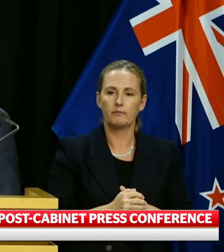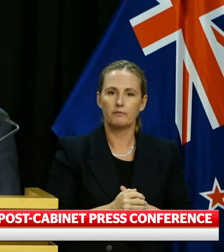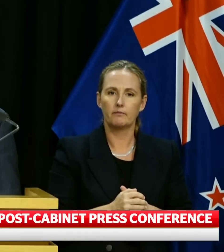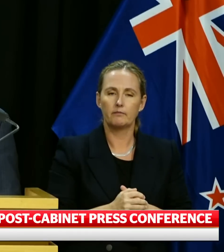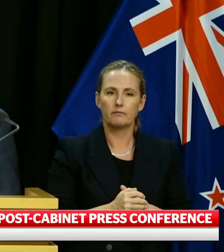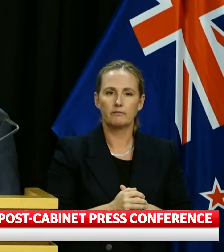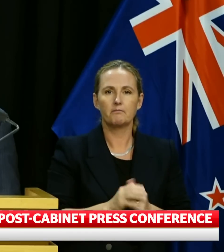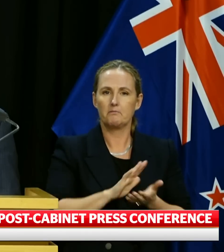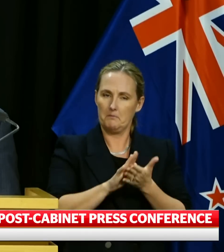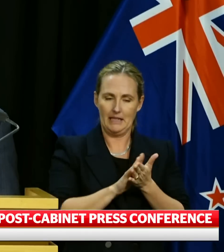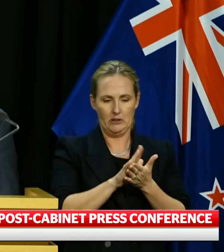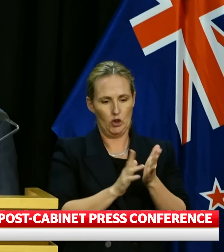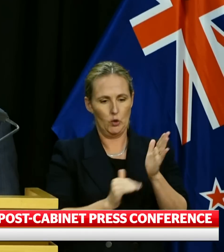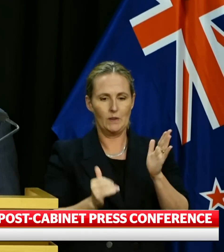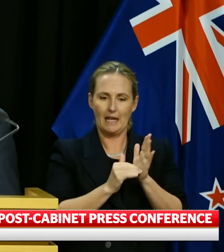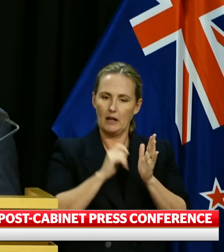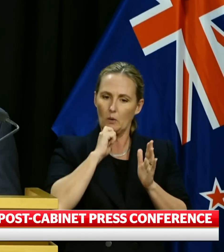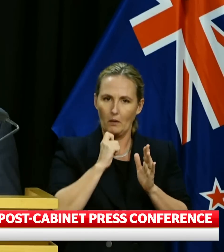aspire to as a country,